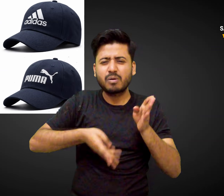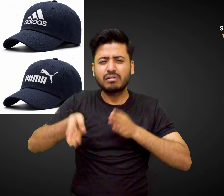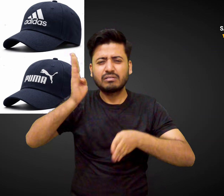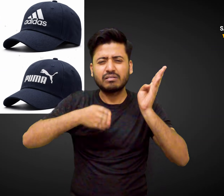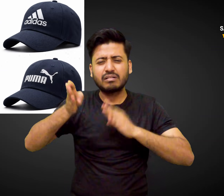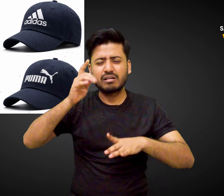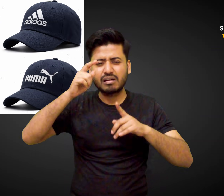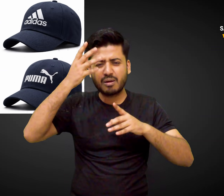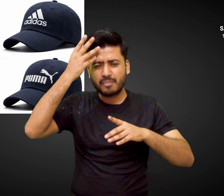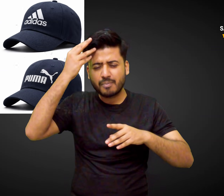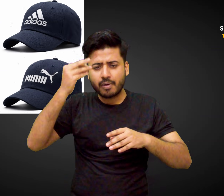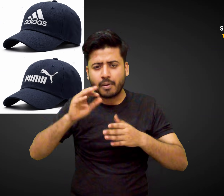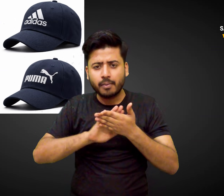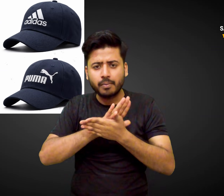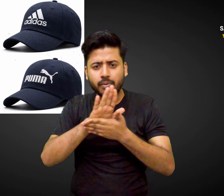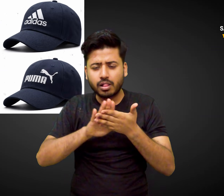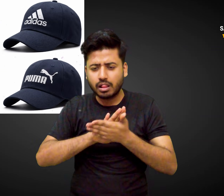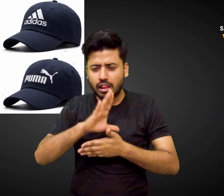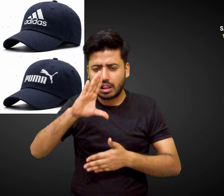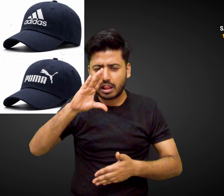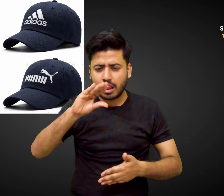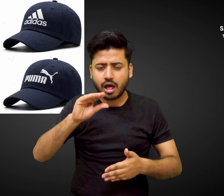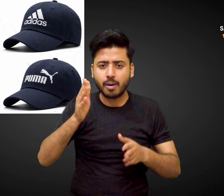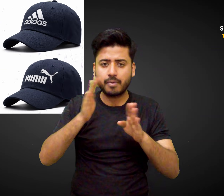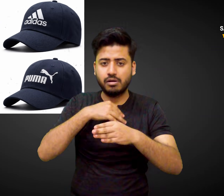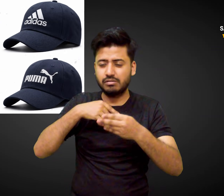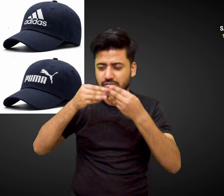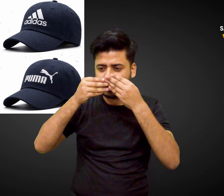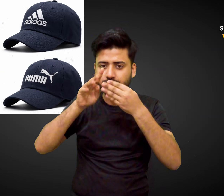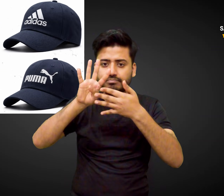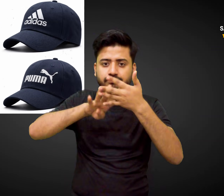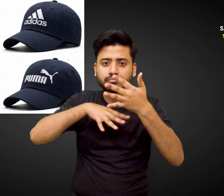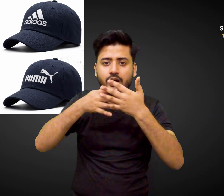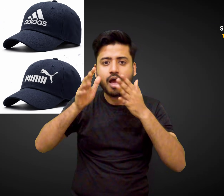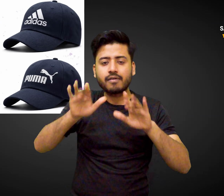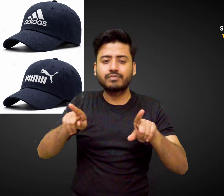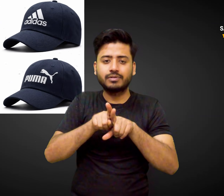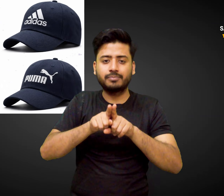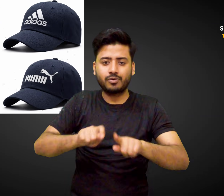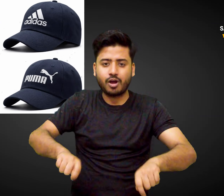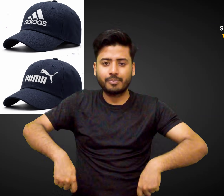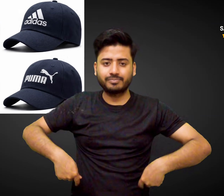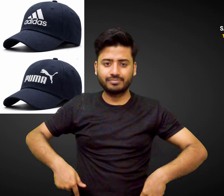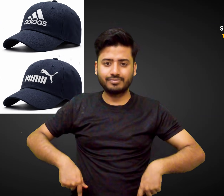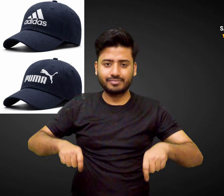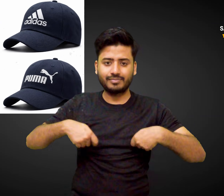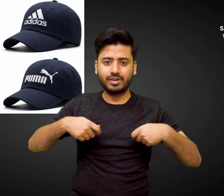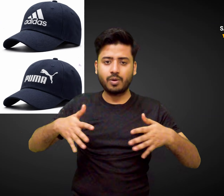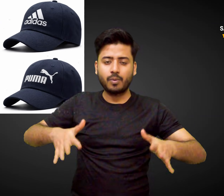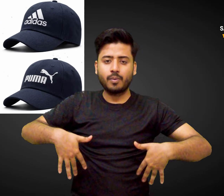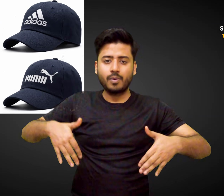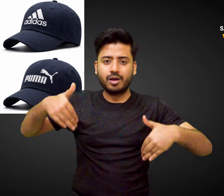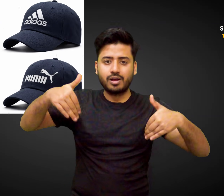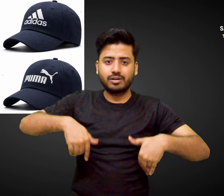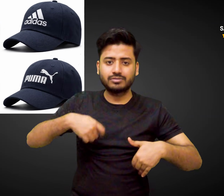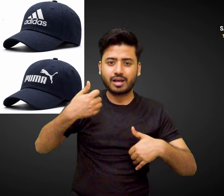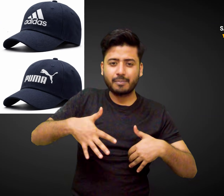to minimize strain on the follicles. Wearing a cap is generally safe and does not directly cause long-term hair loss, but